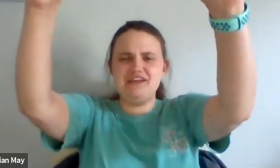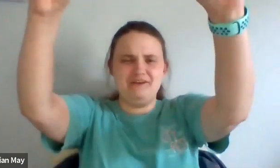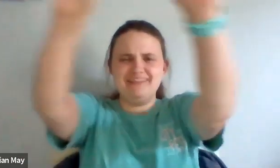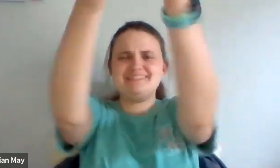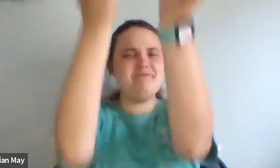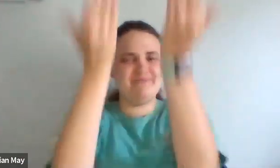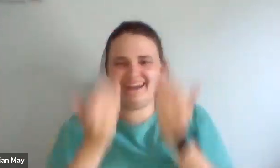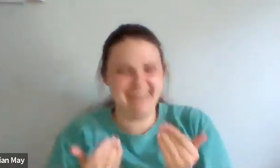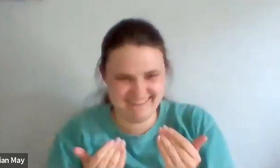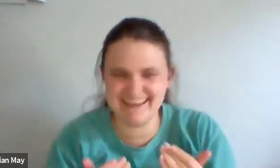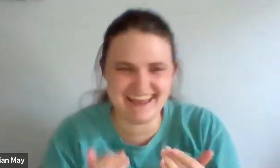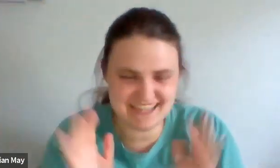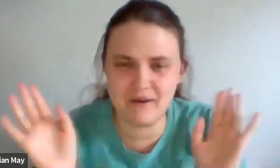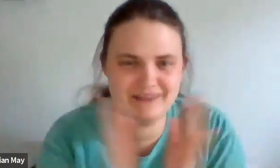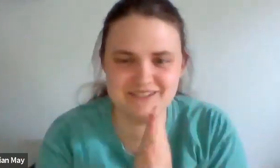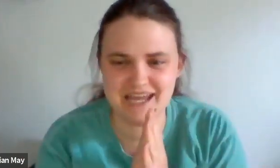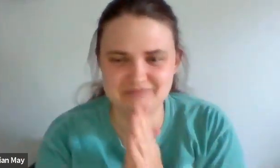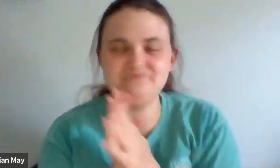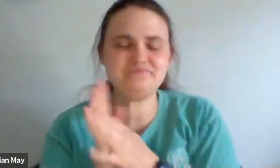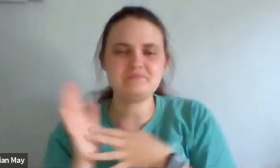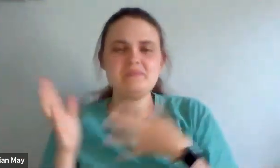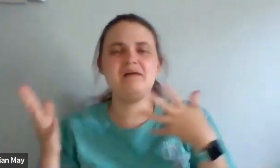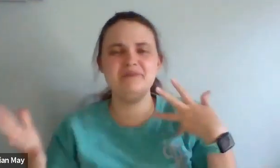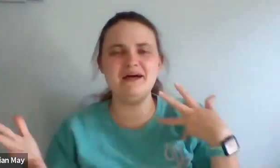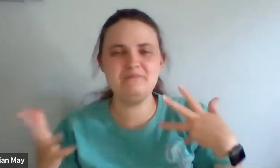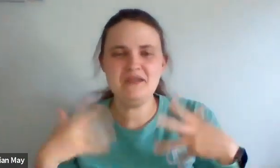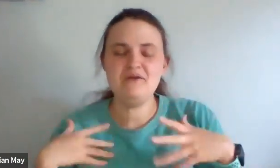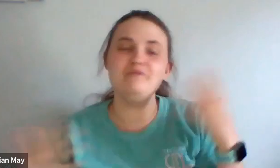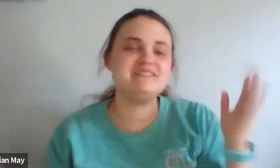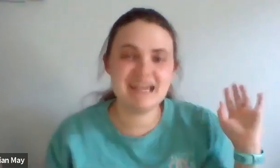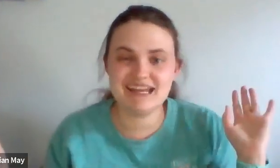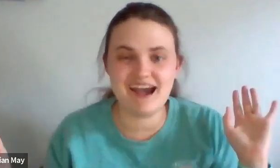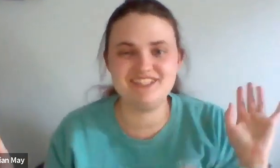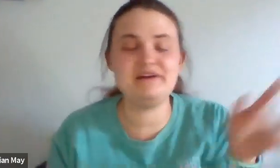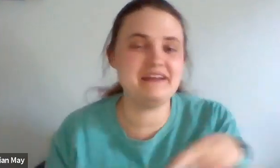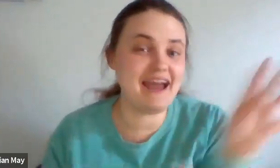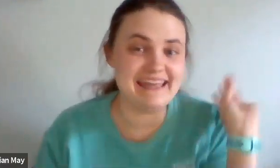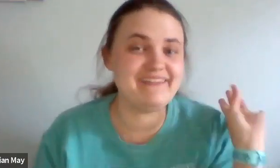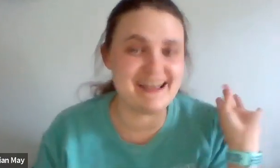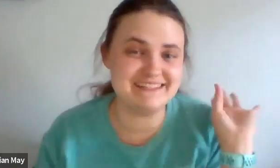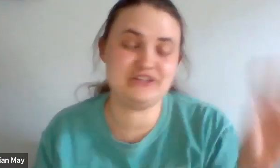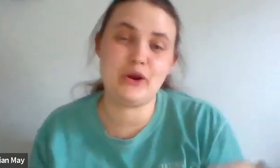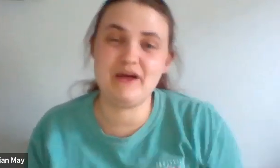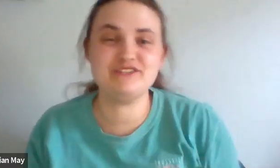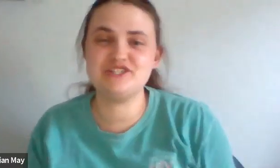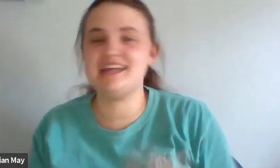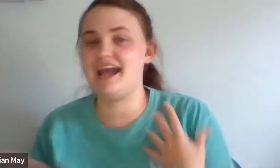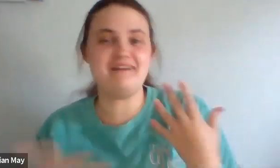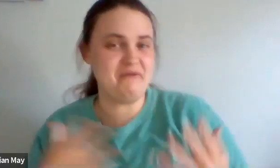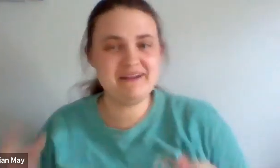here. Let's come back here. Yes. Oh, I understand. But Miss Katie she already got 8 classes under her belt. So she's like, all right, what's